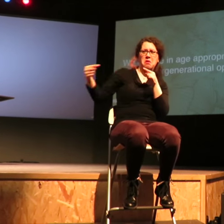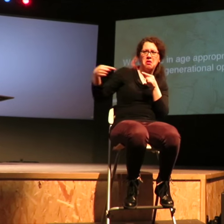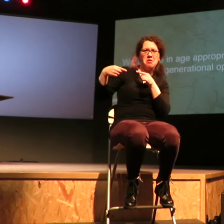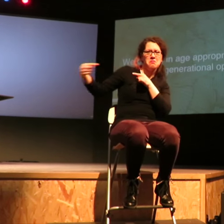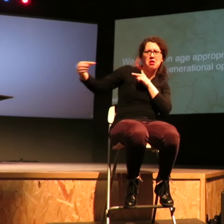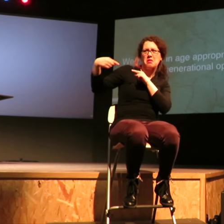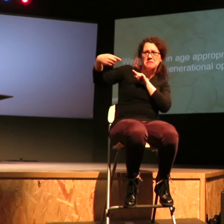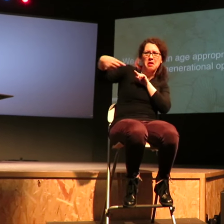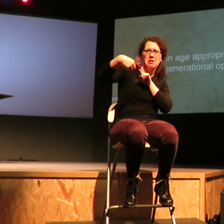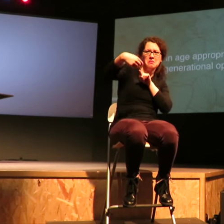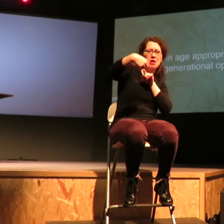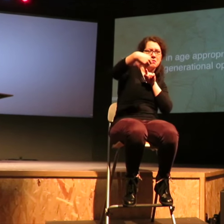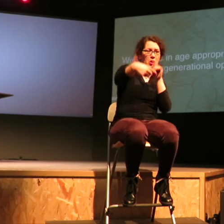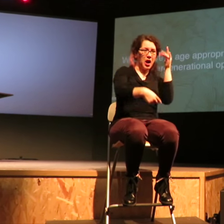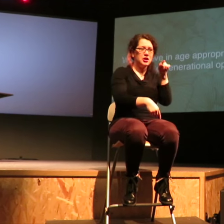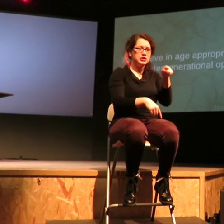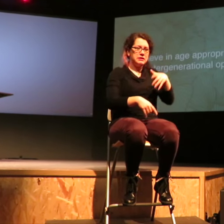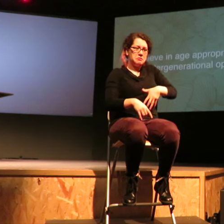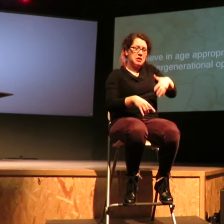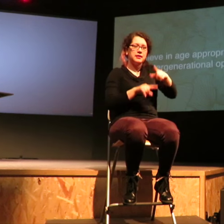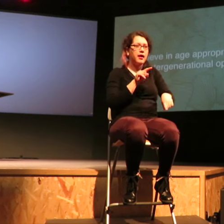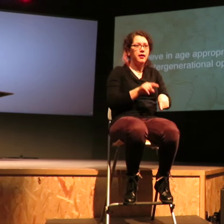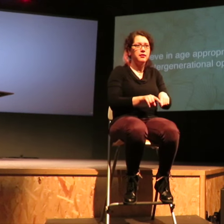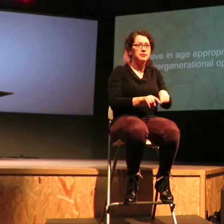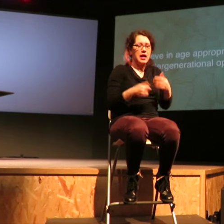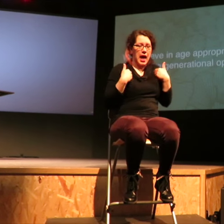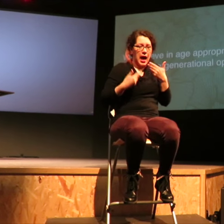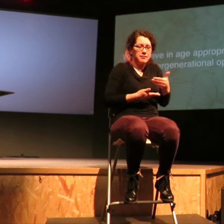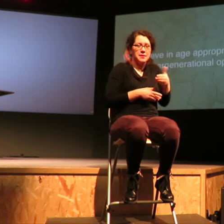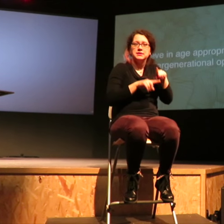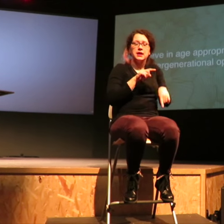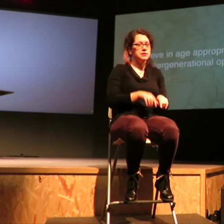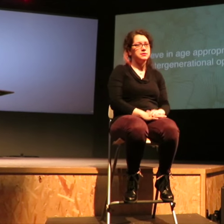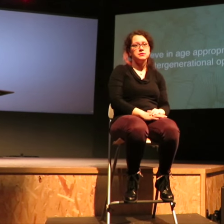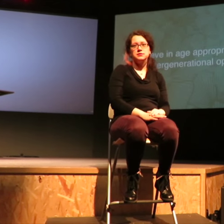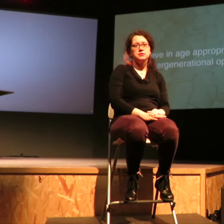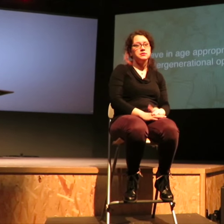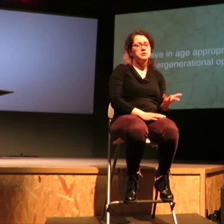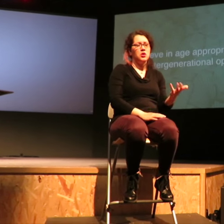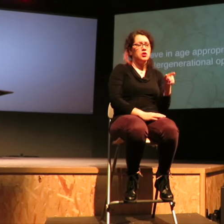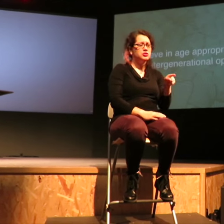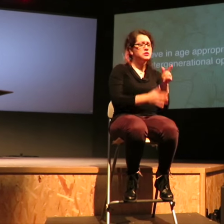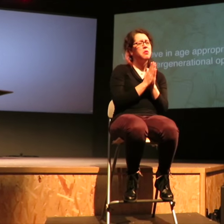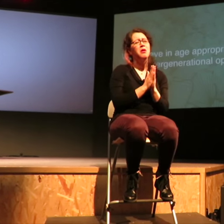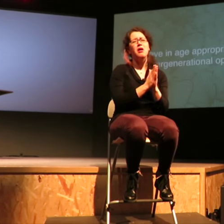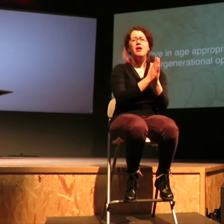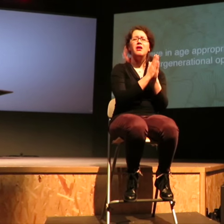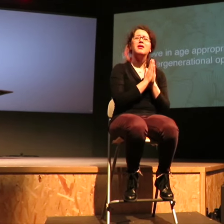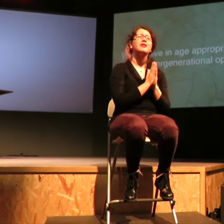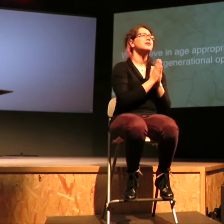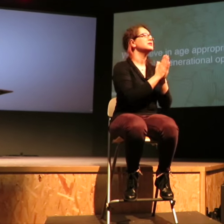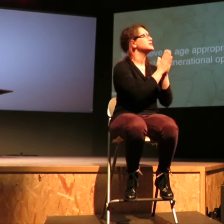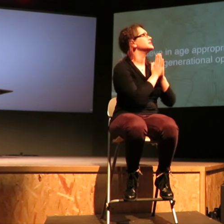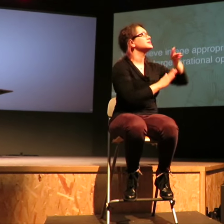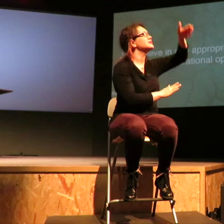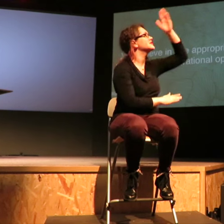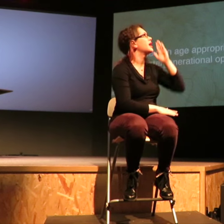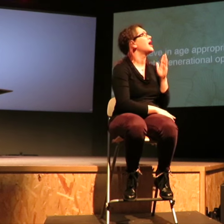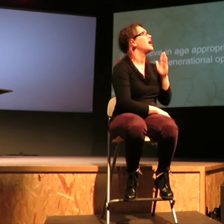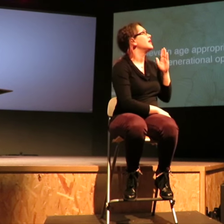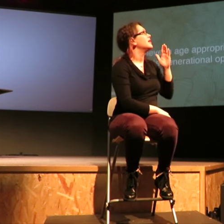because she can't have her own kids. And so there's one point in the story where we'll pick up. She is just praying to God. God, would you